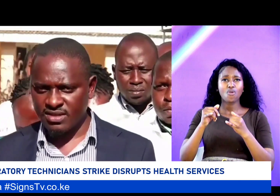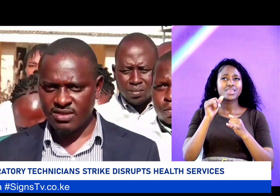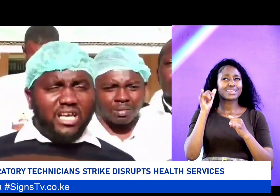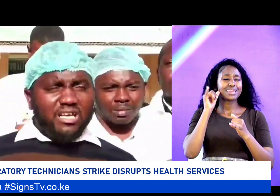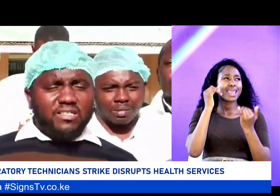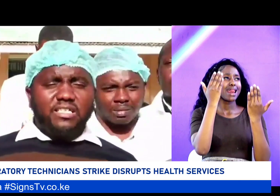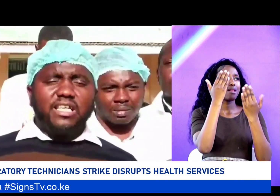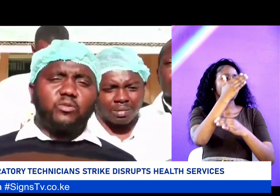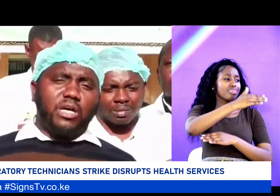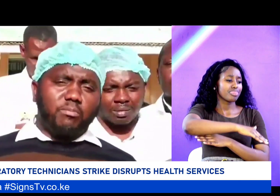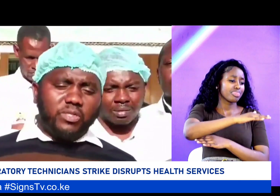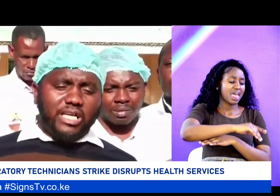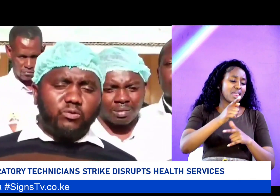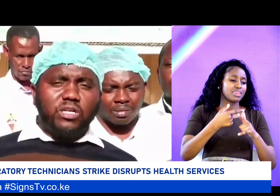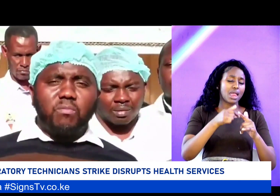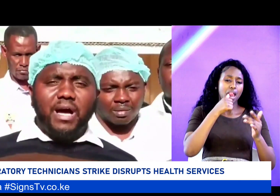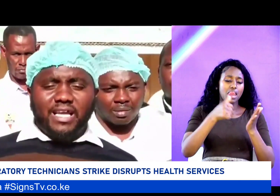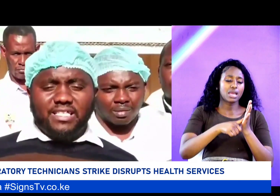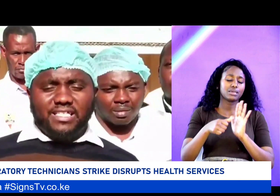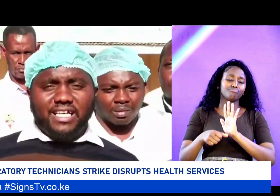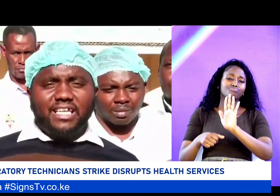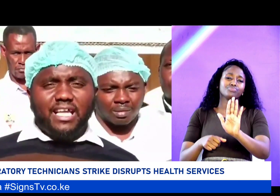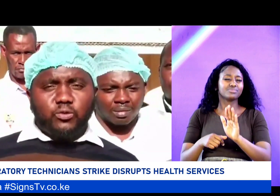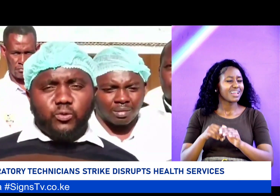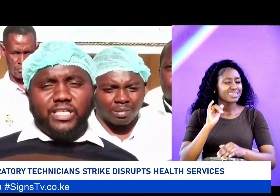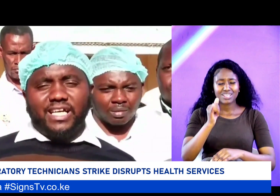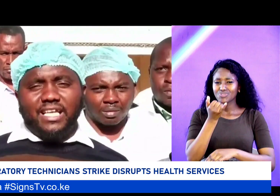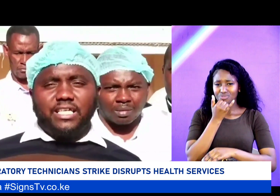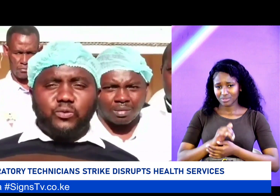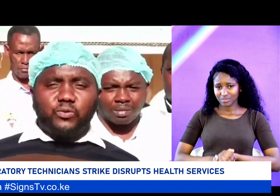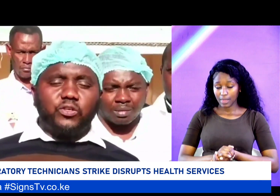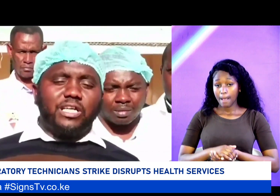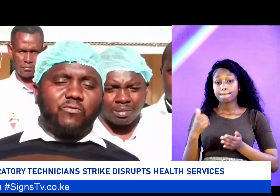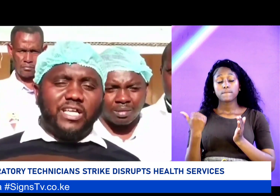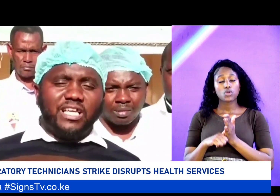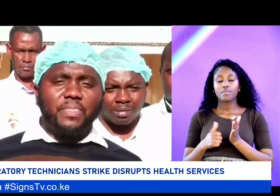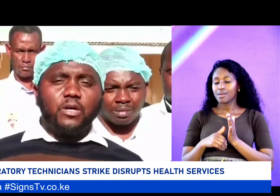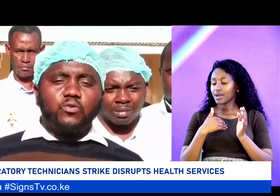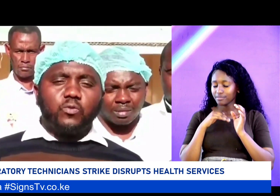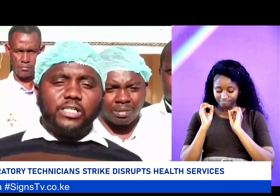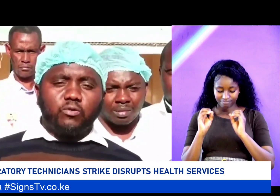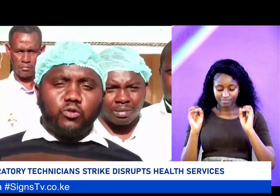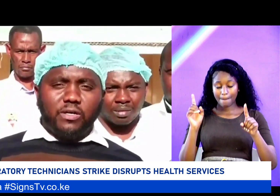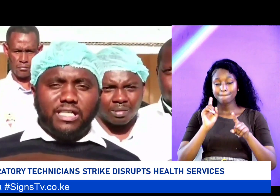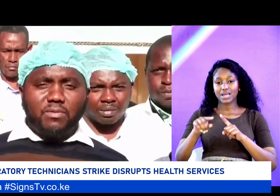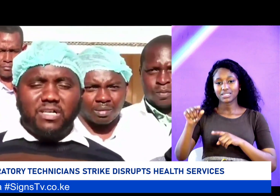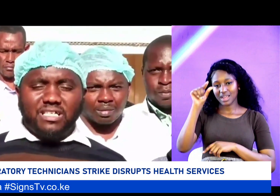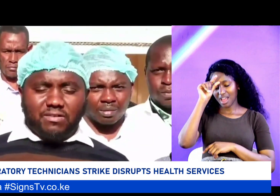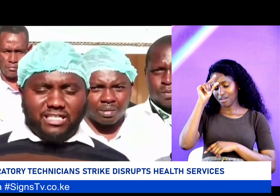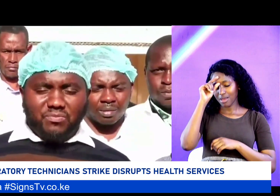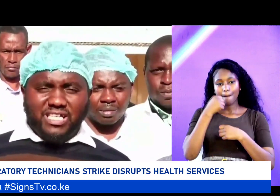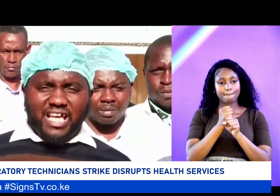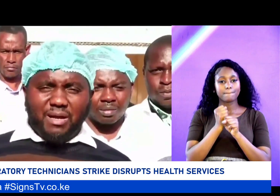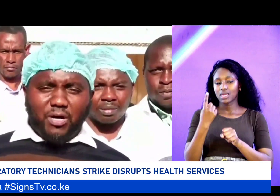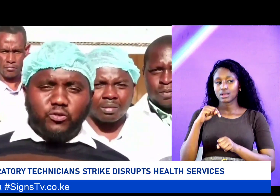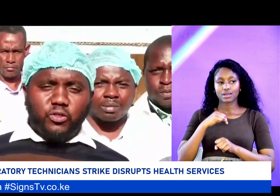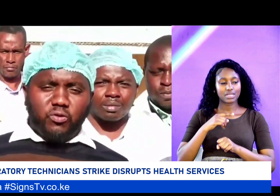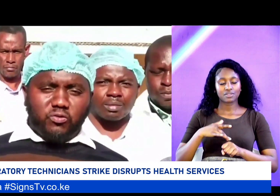wrote us a letter. Sisi hatuna budi, hatuna ubaya na nyinyi, ila tu serikali yetu ndio inatufanya tuweze kutoka kwa